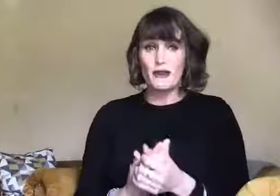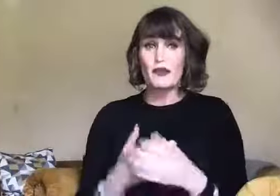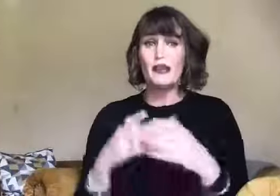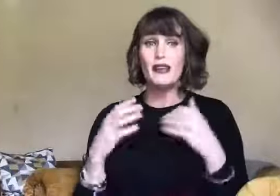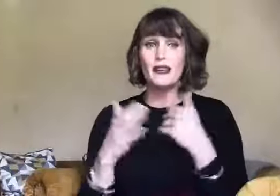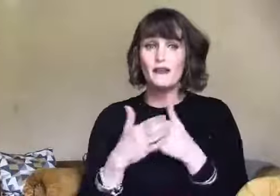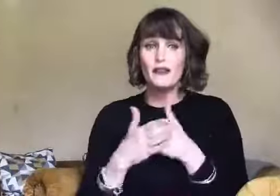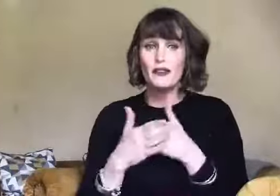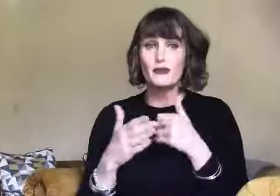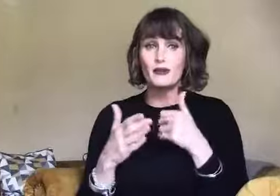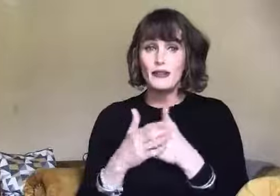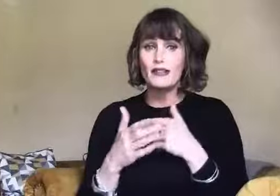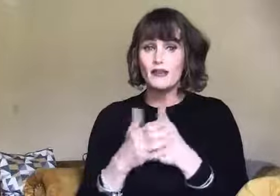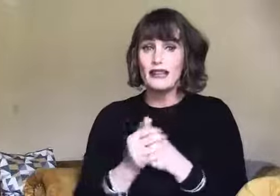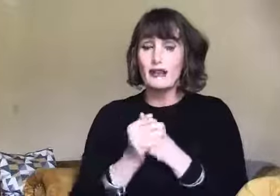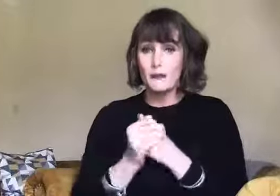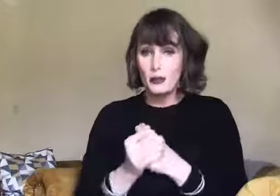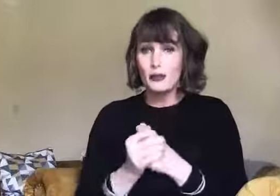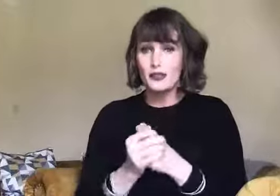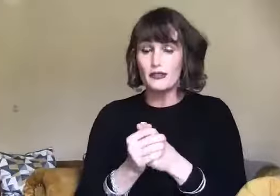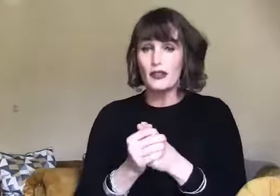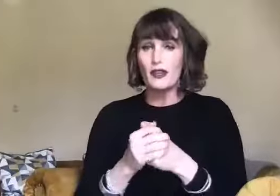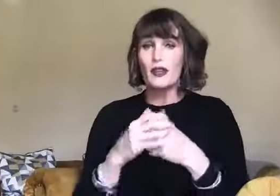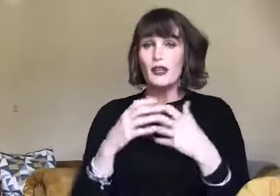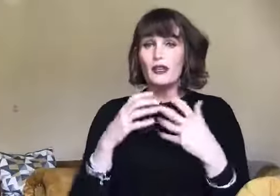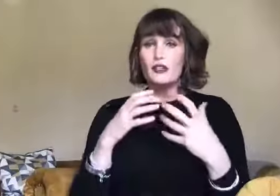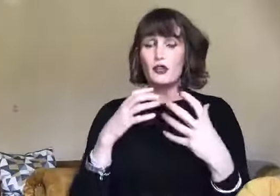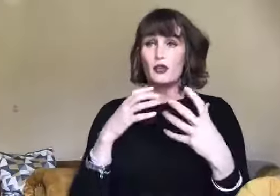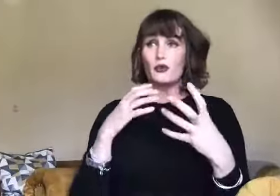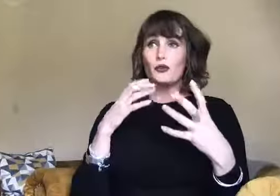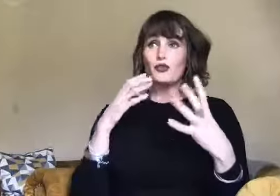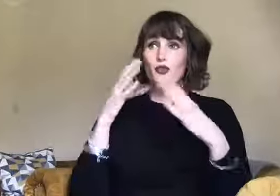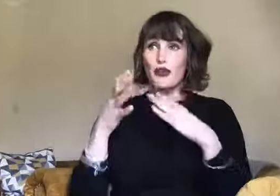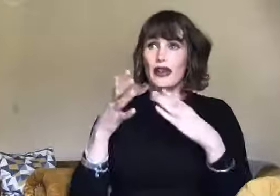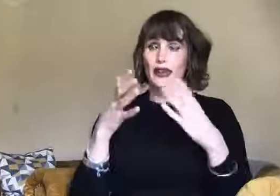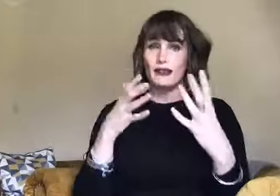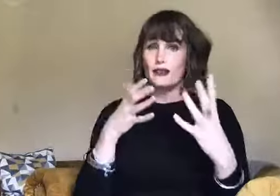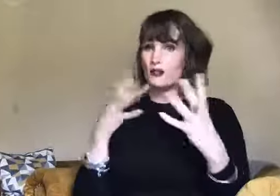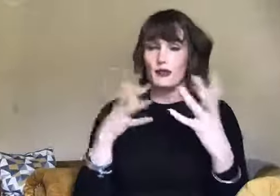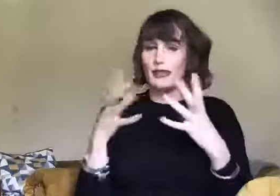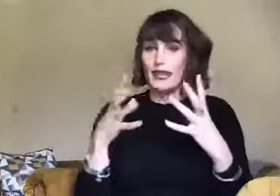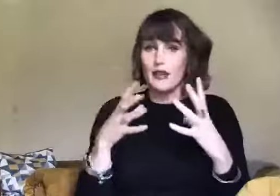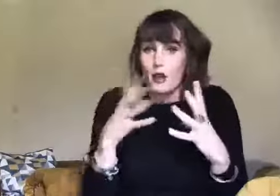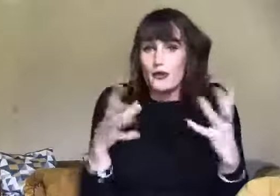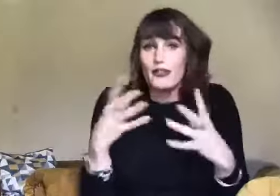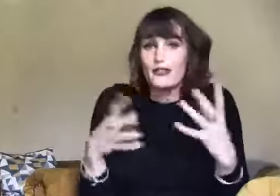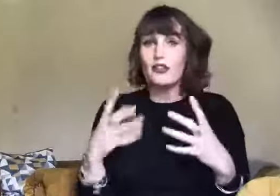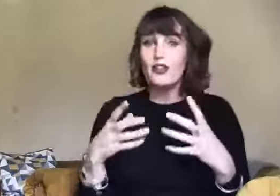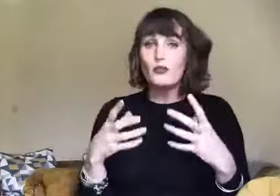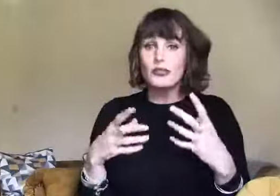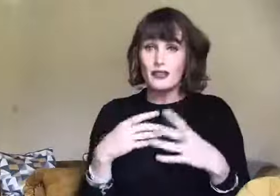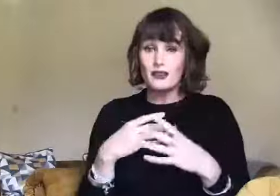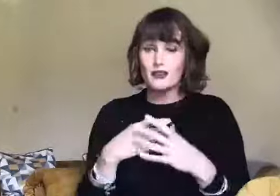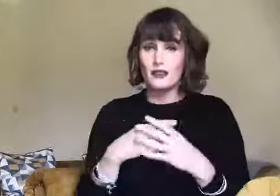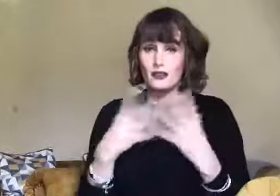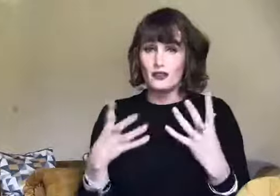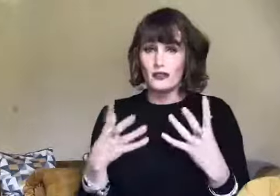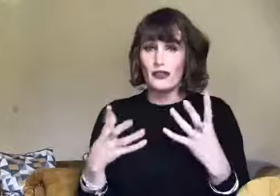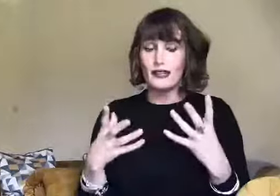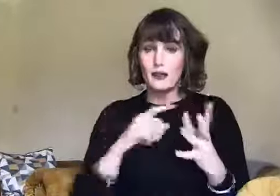them. And I felt that it was really, really important to try and communicate. And the only thing that I knew was how to do the sign language